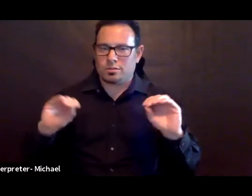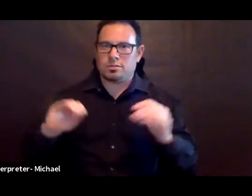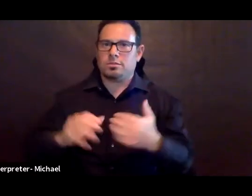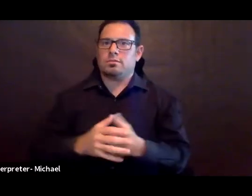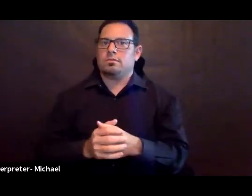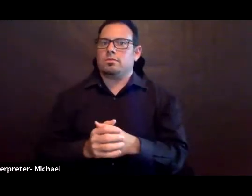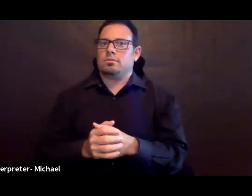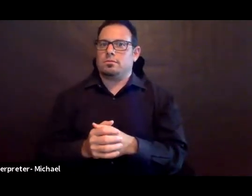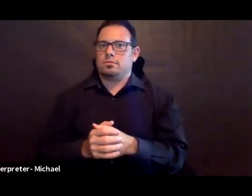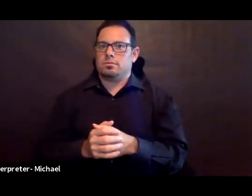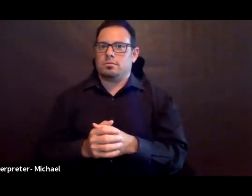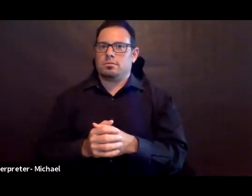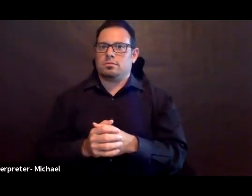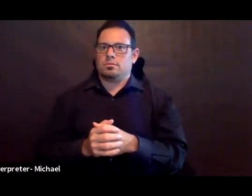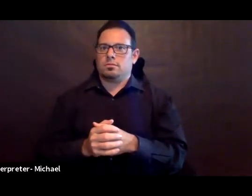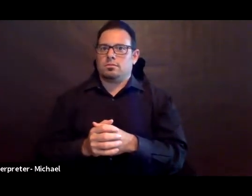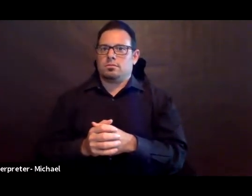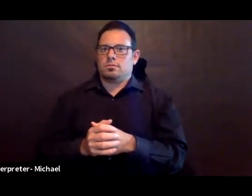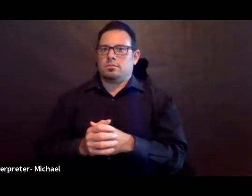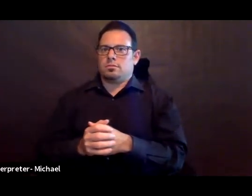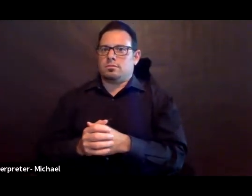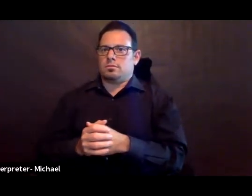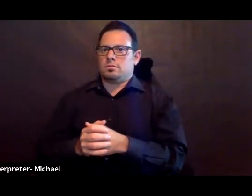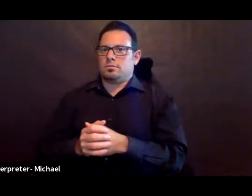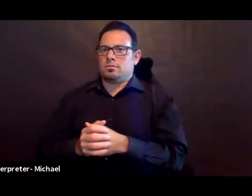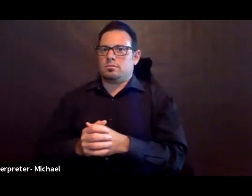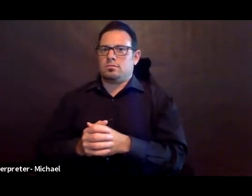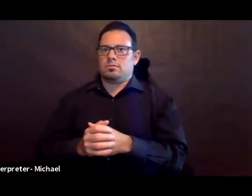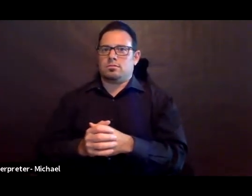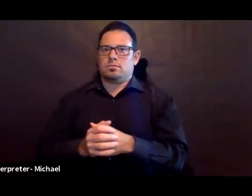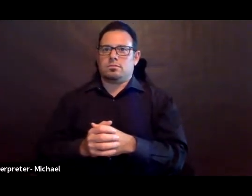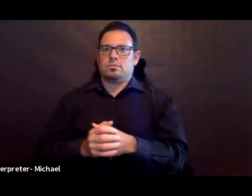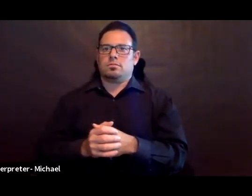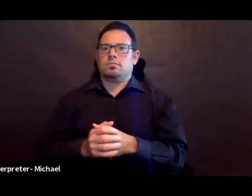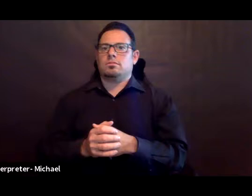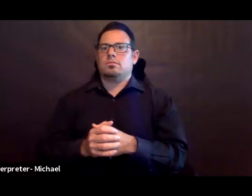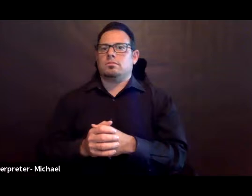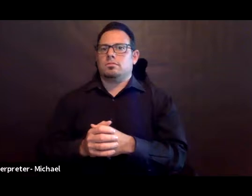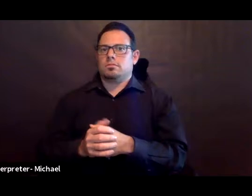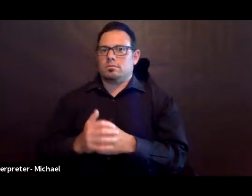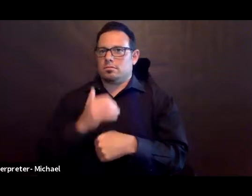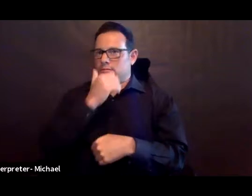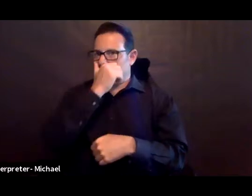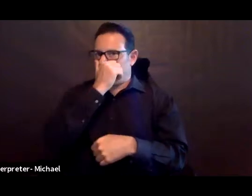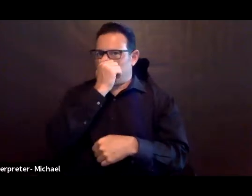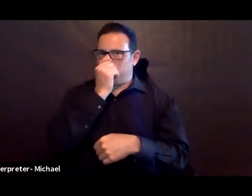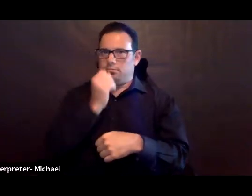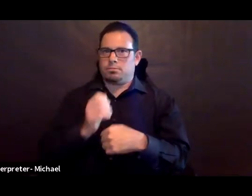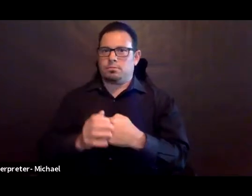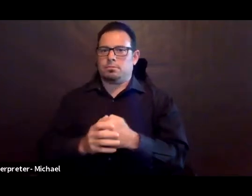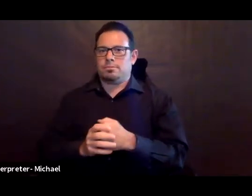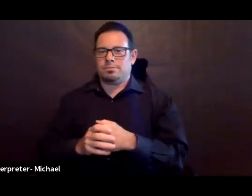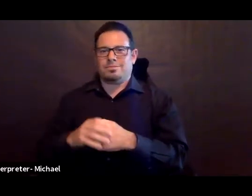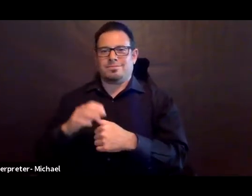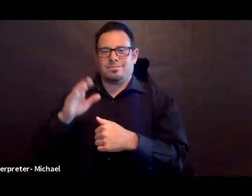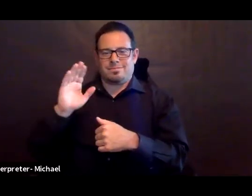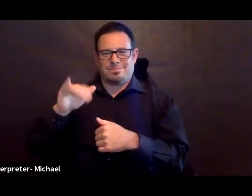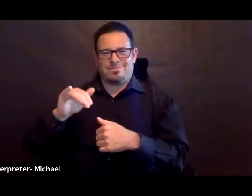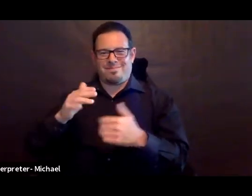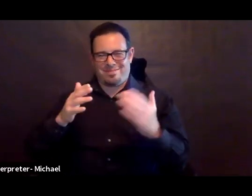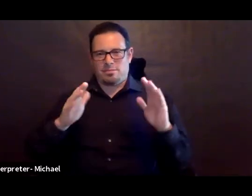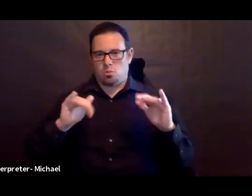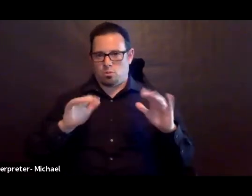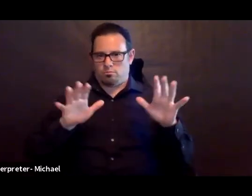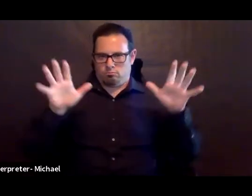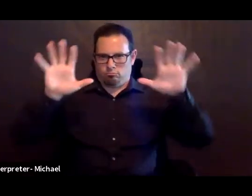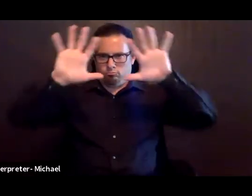effective, but obviously it's not 100% effective, and no vaccine is. And that's why,